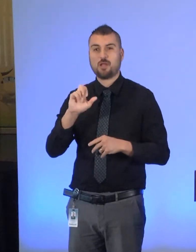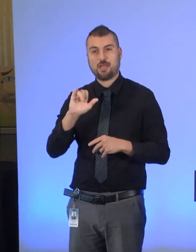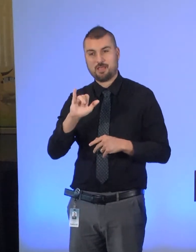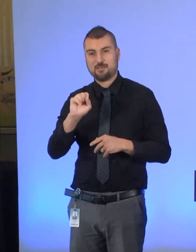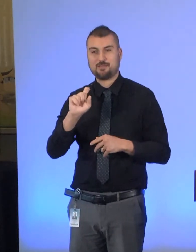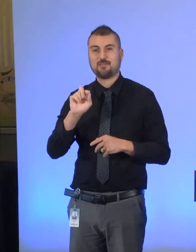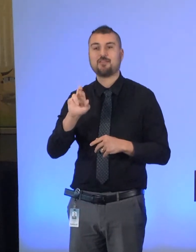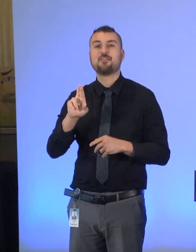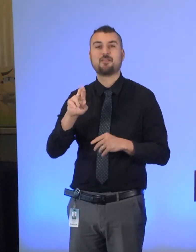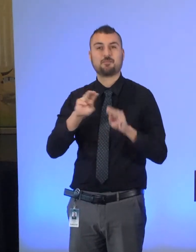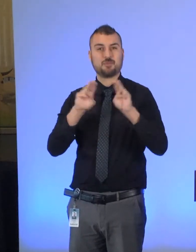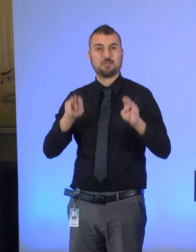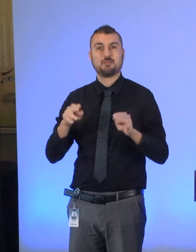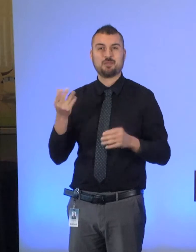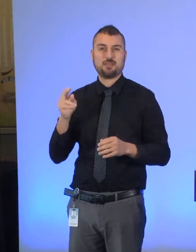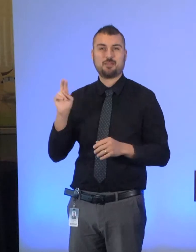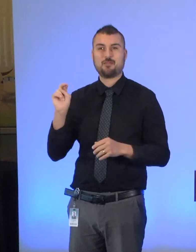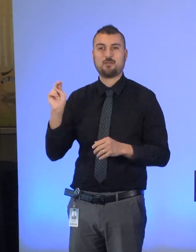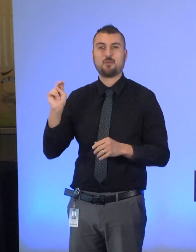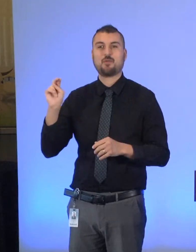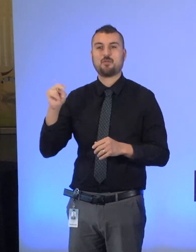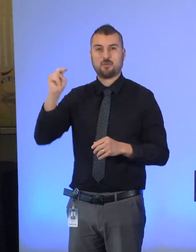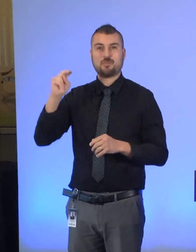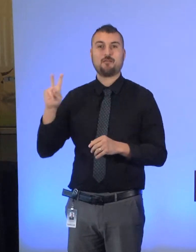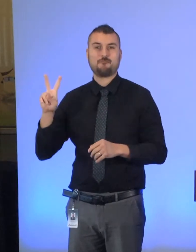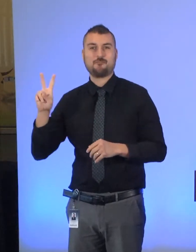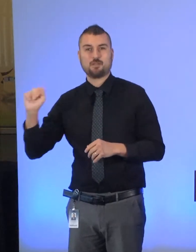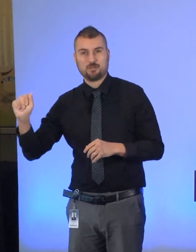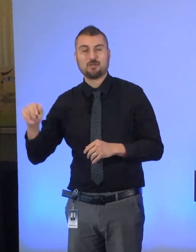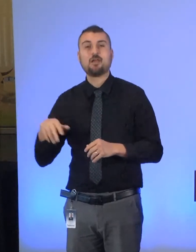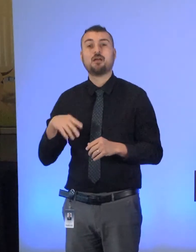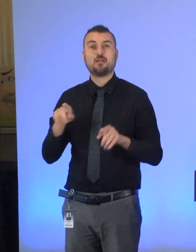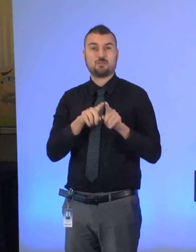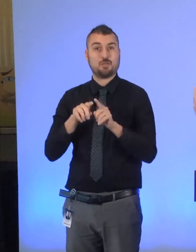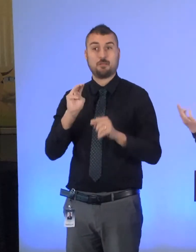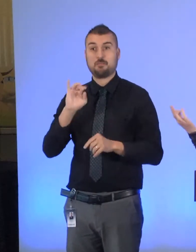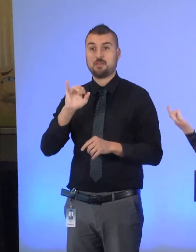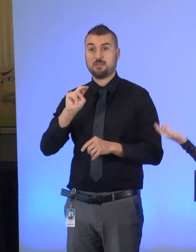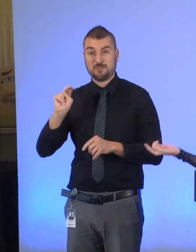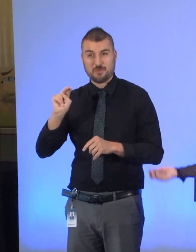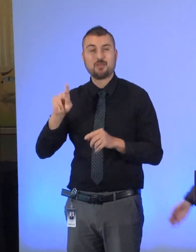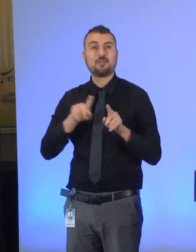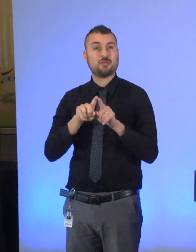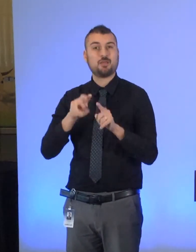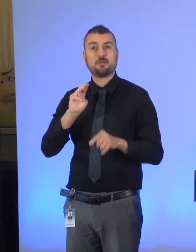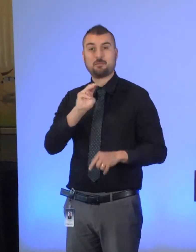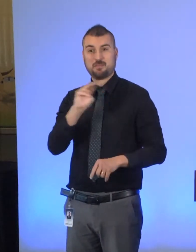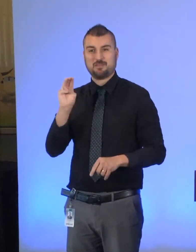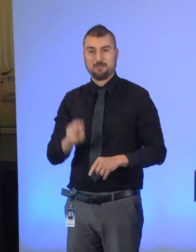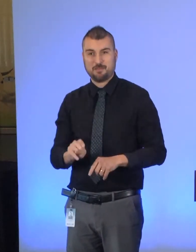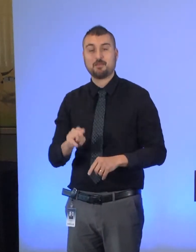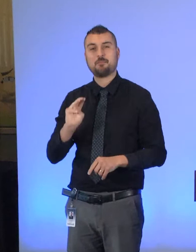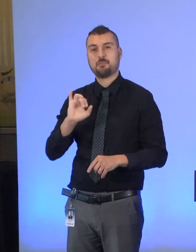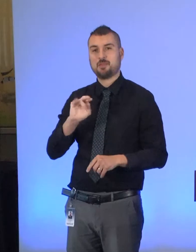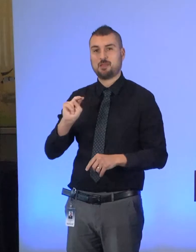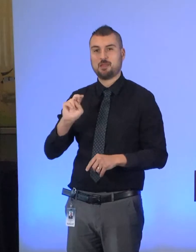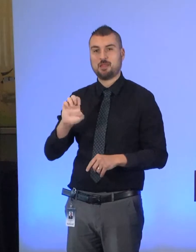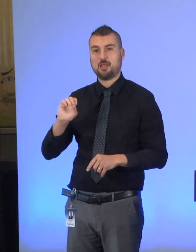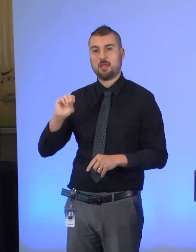in Norfolk, Virginia, and also the University of Minnesota in Minneapolis, and now also the Wichita Art Museum.